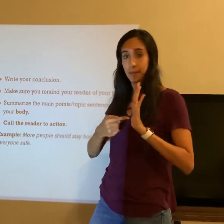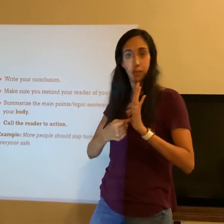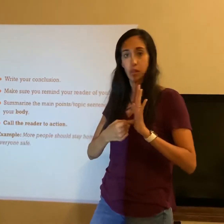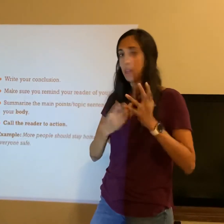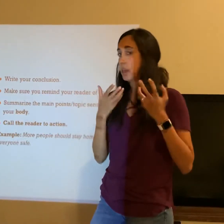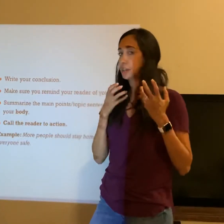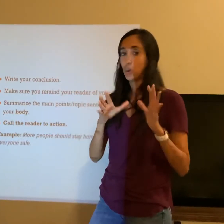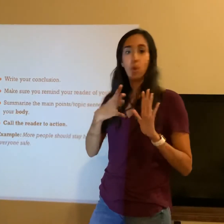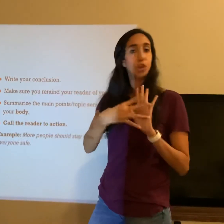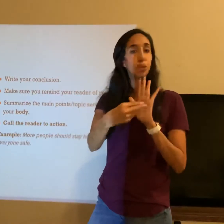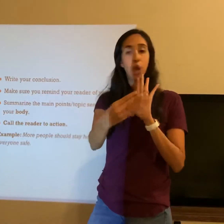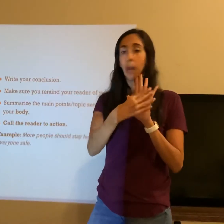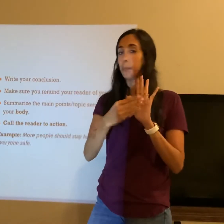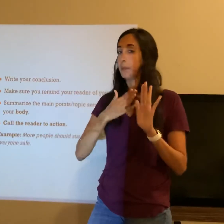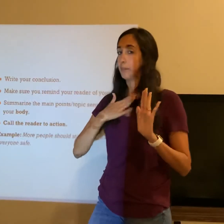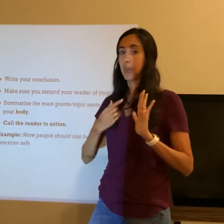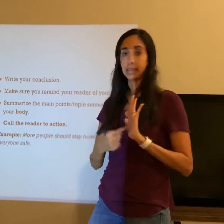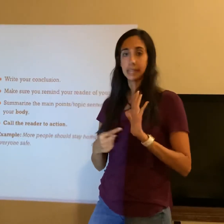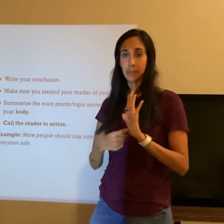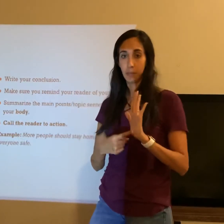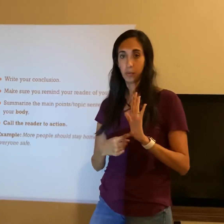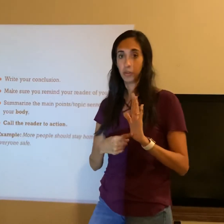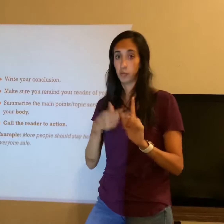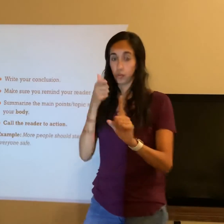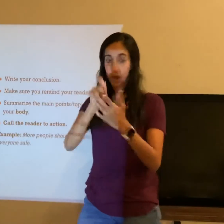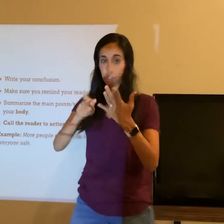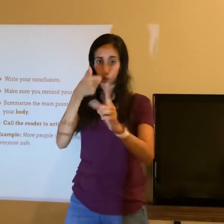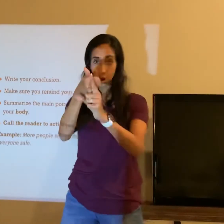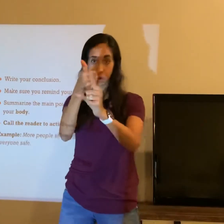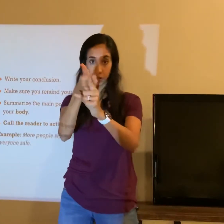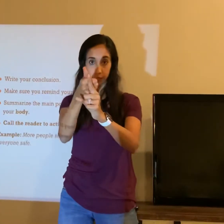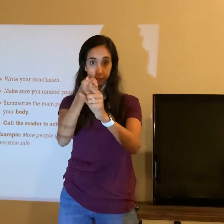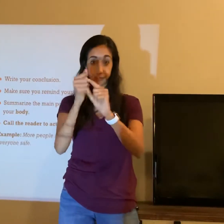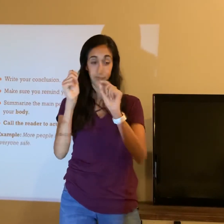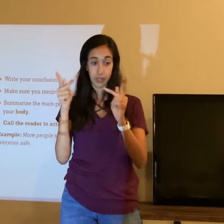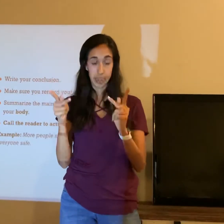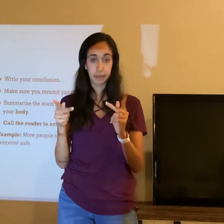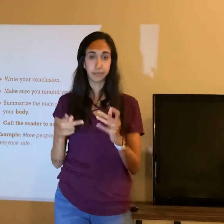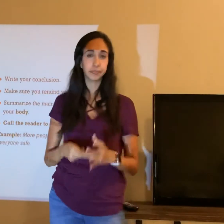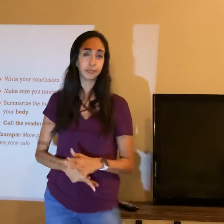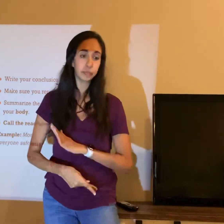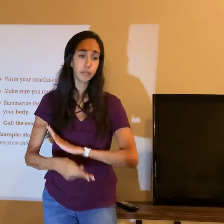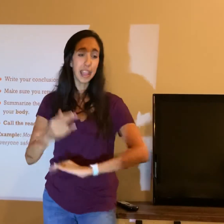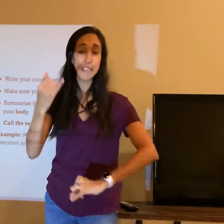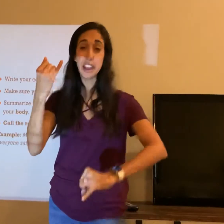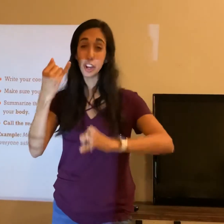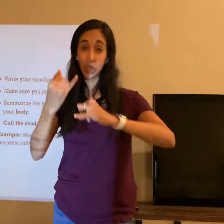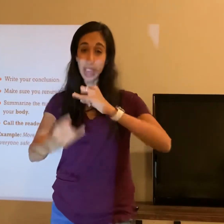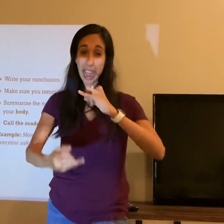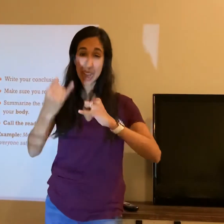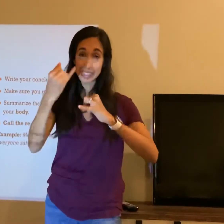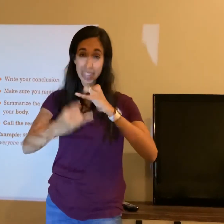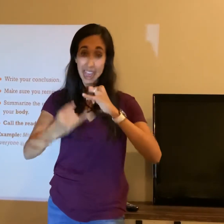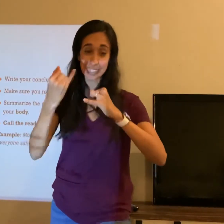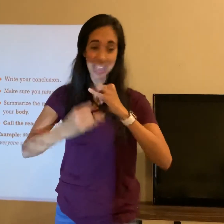example. I don't want you copying my example. Write your own, okay? And then your last